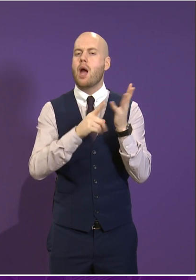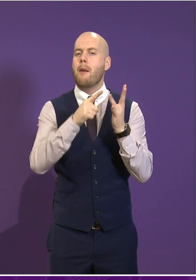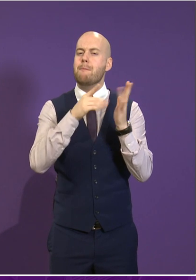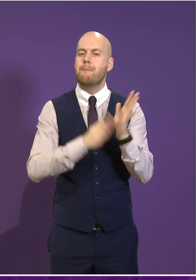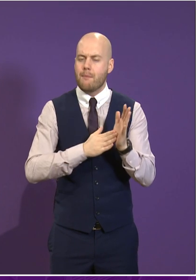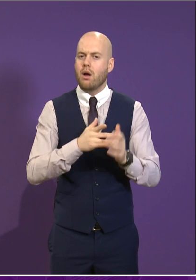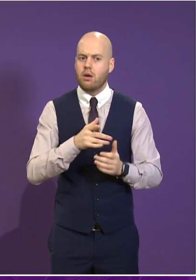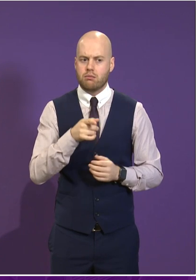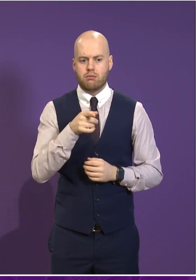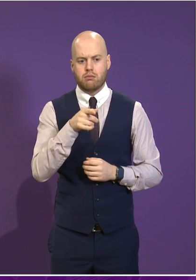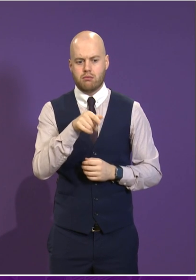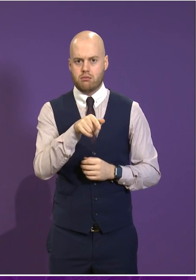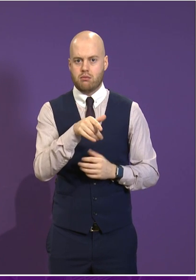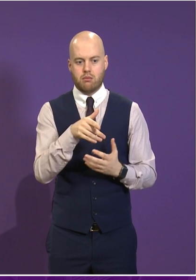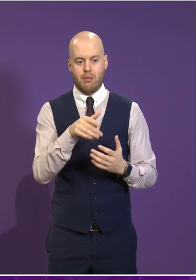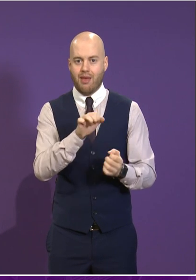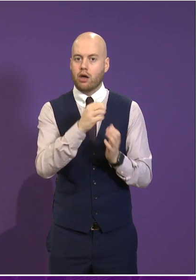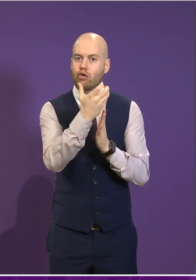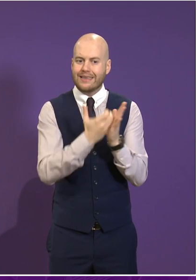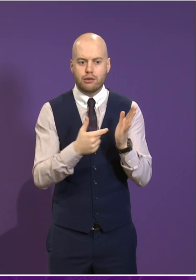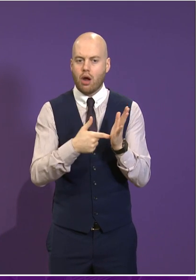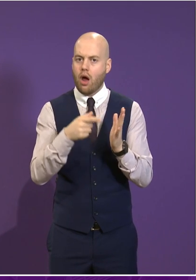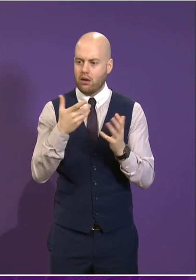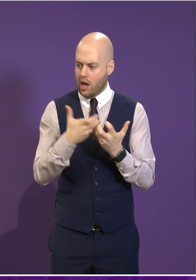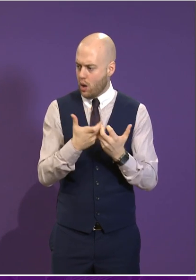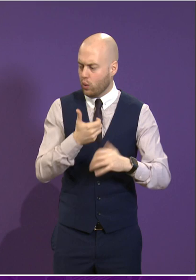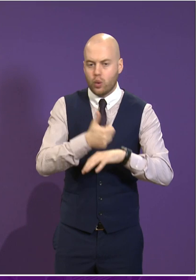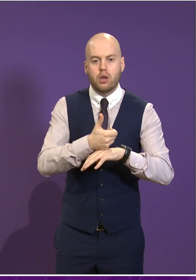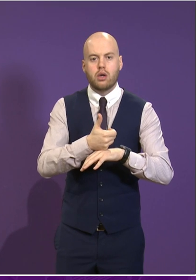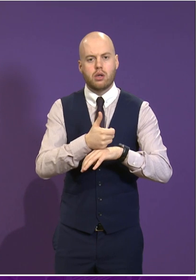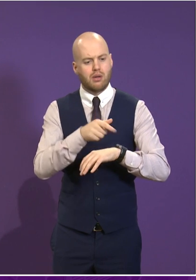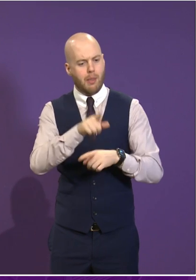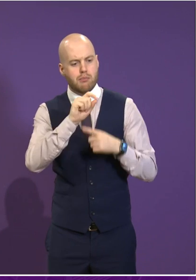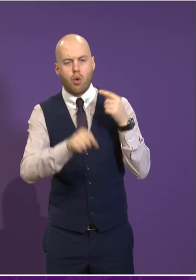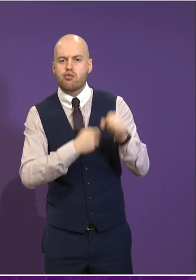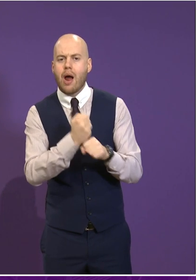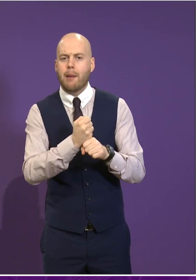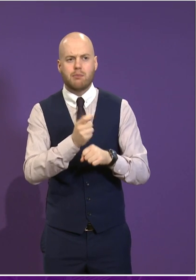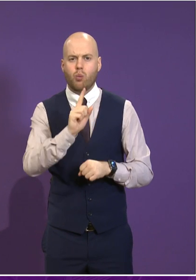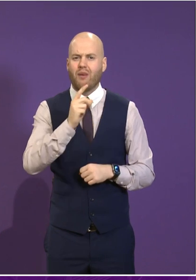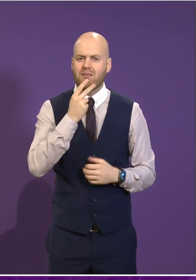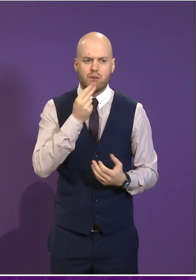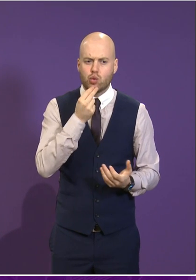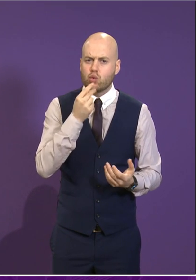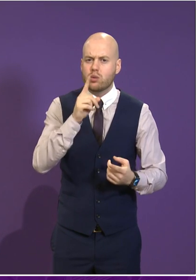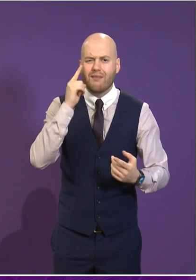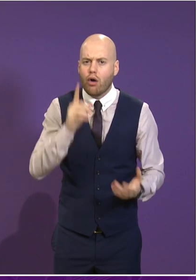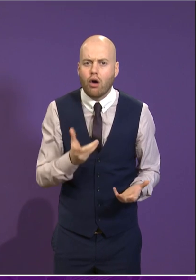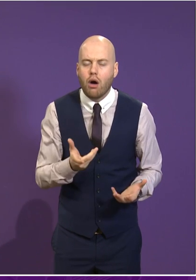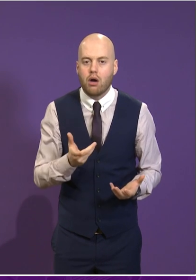how that's set, you know, the strategic funding programme this is used for and how